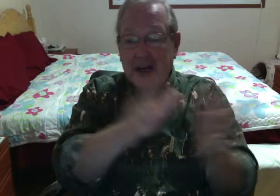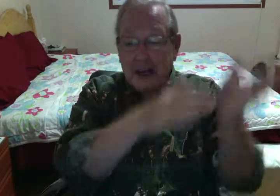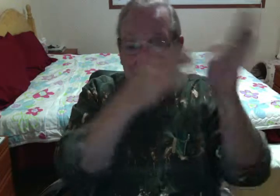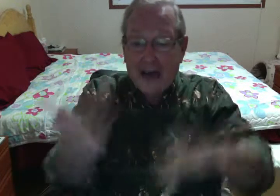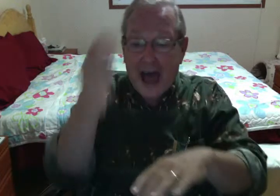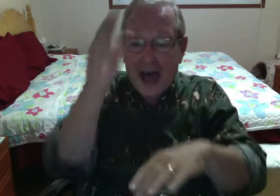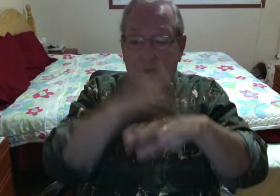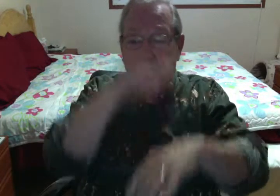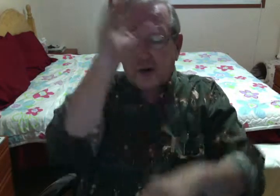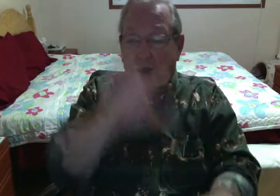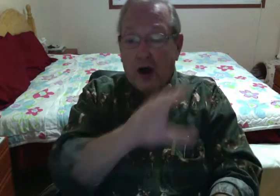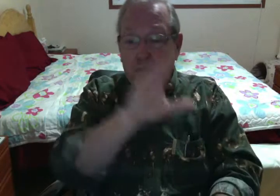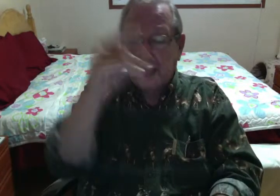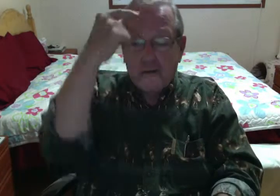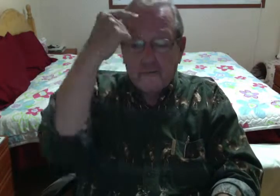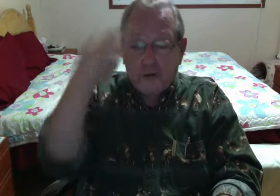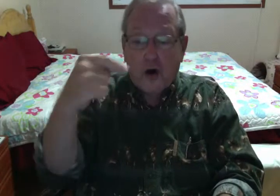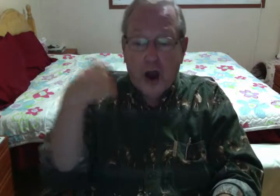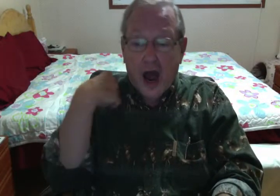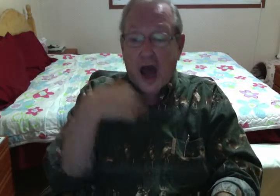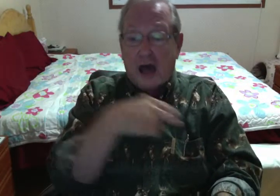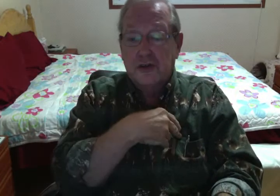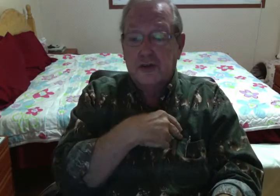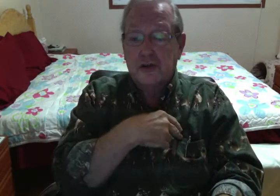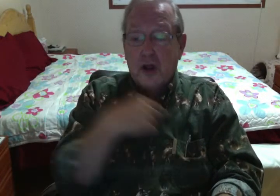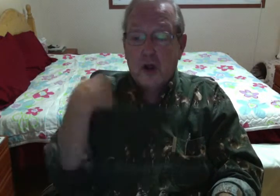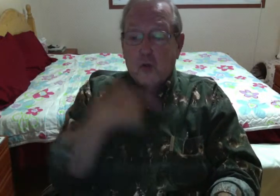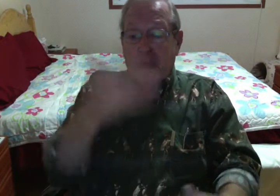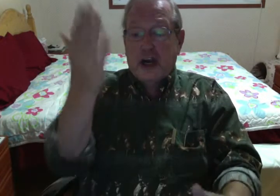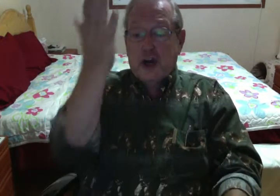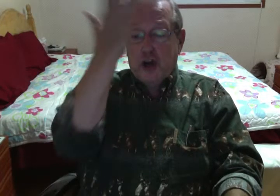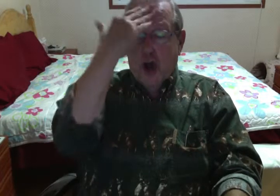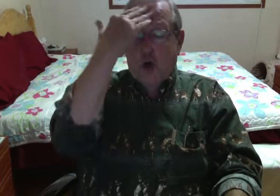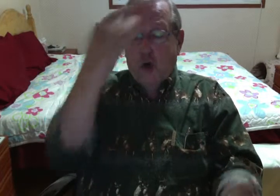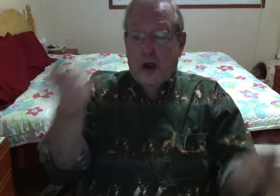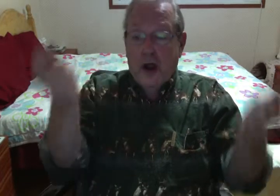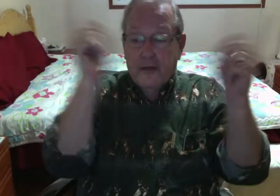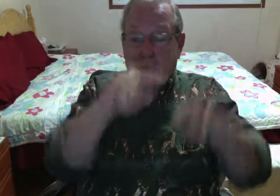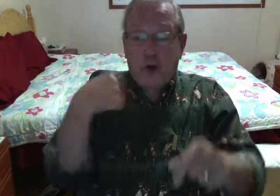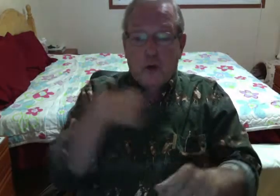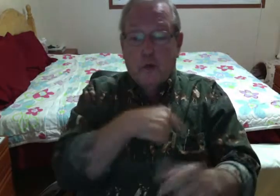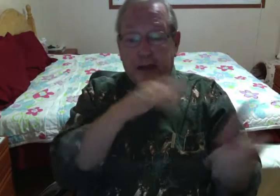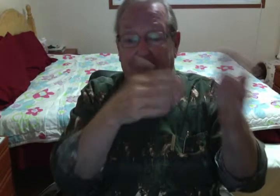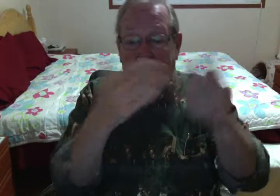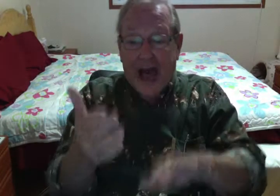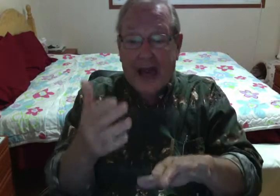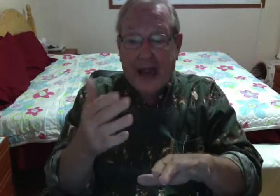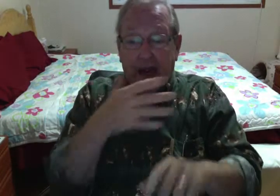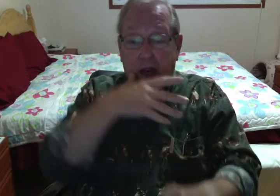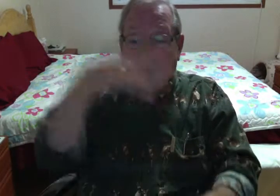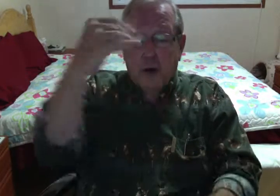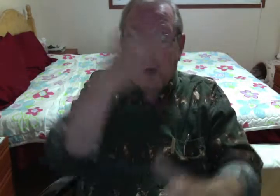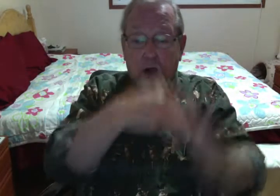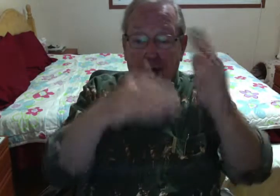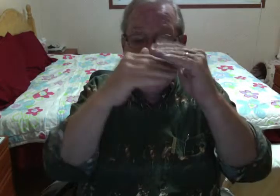died on the cross for us. We can know that when we die, we will go to